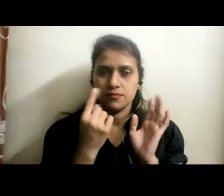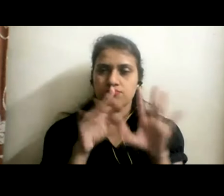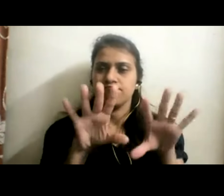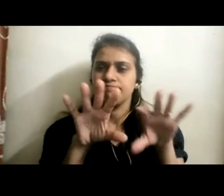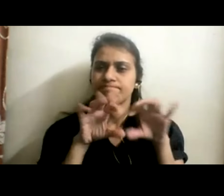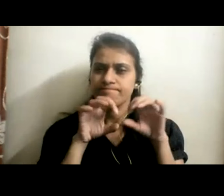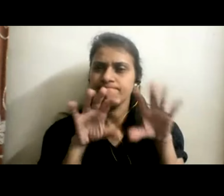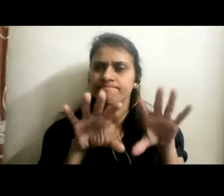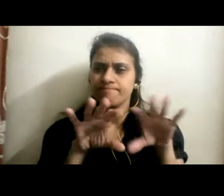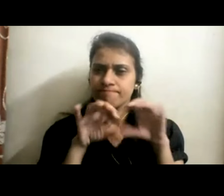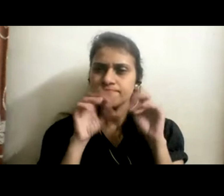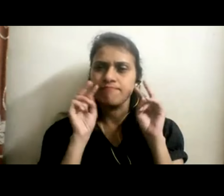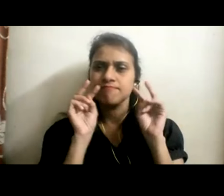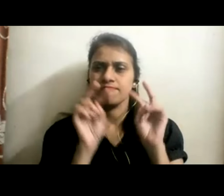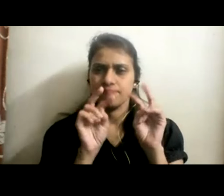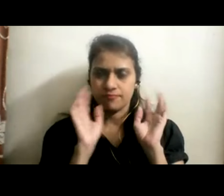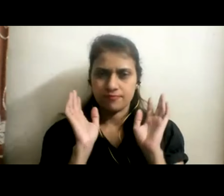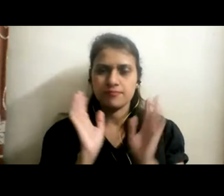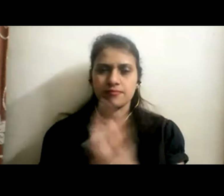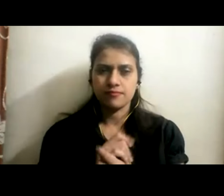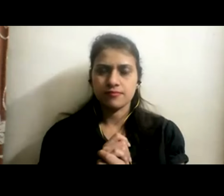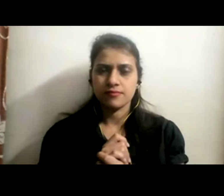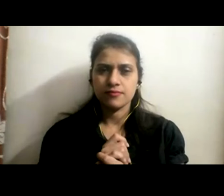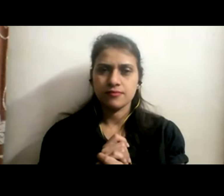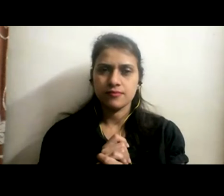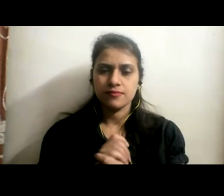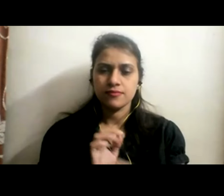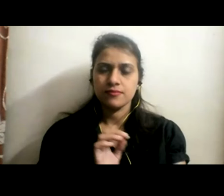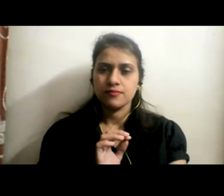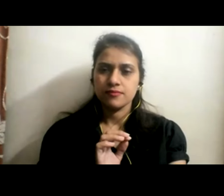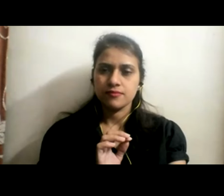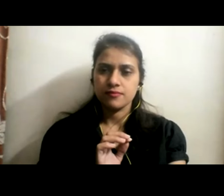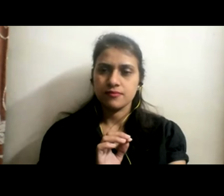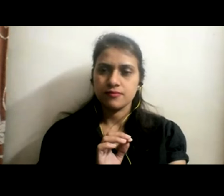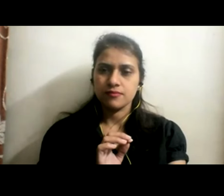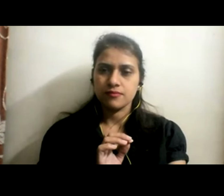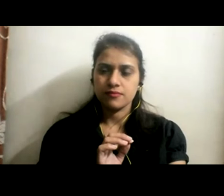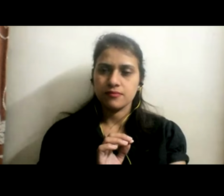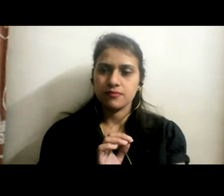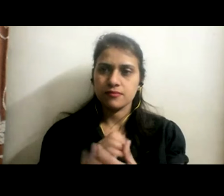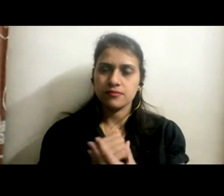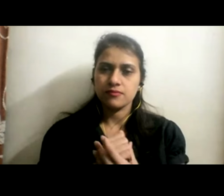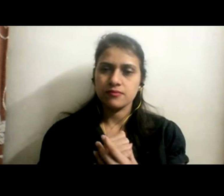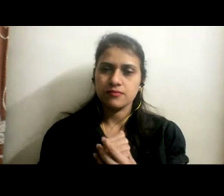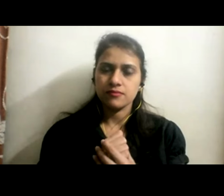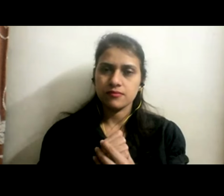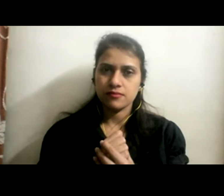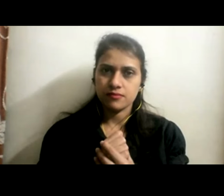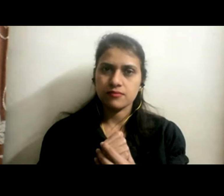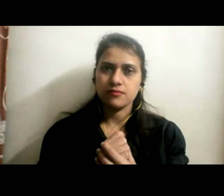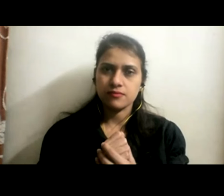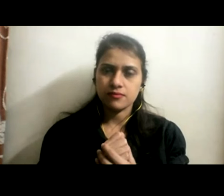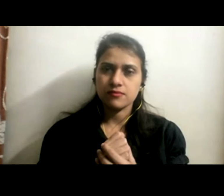are different kinds of observations. There are so it can be where you actually is very,